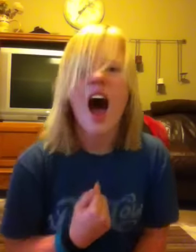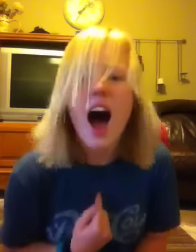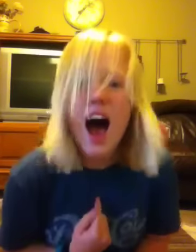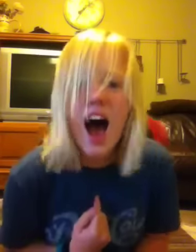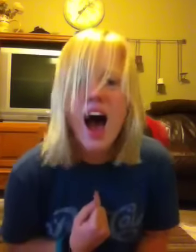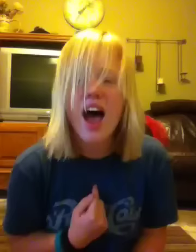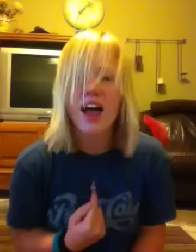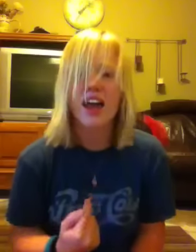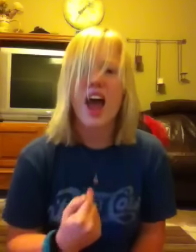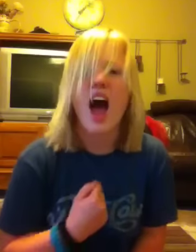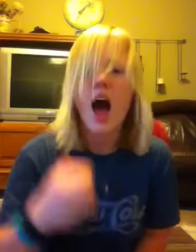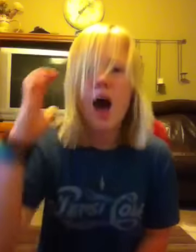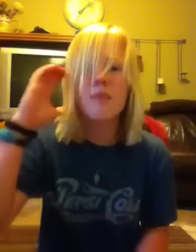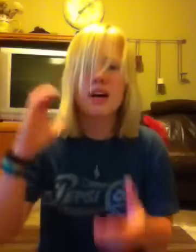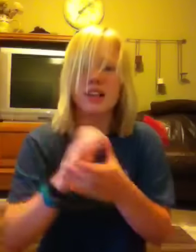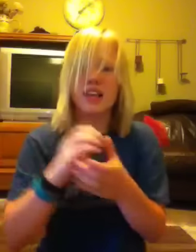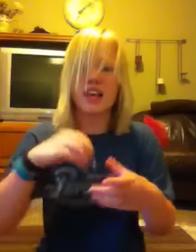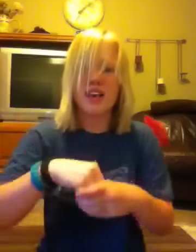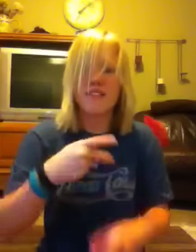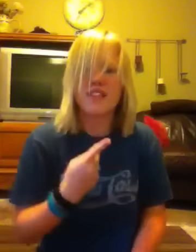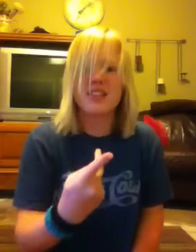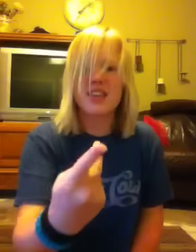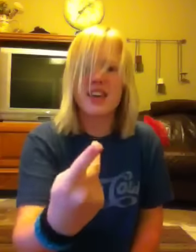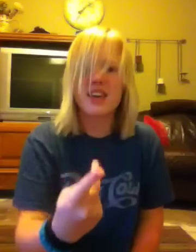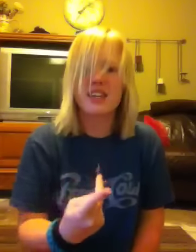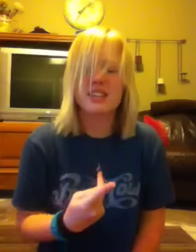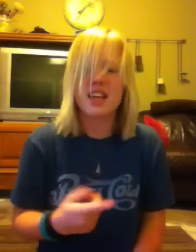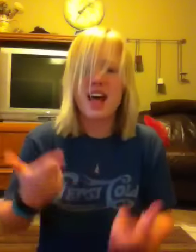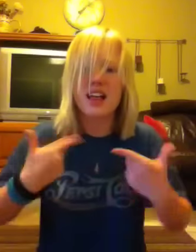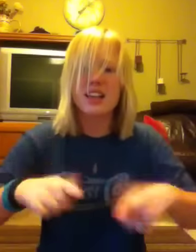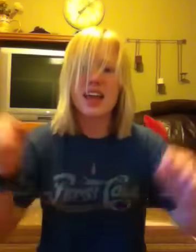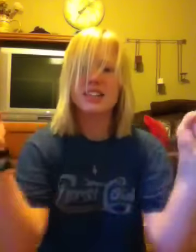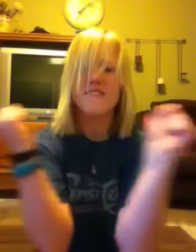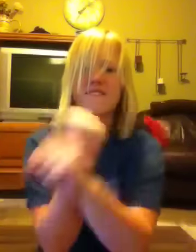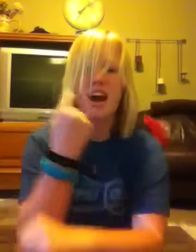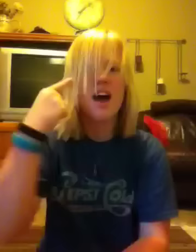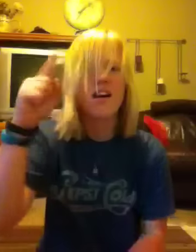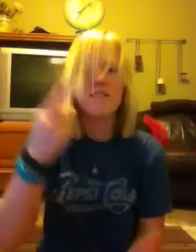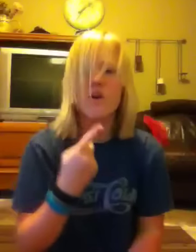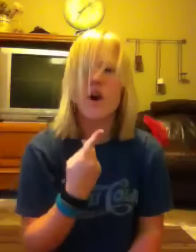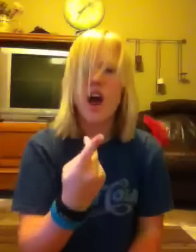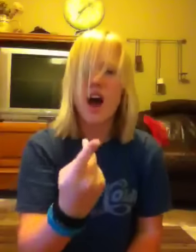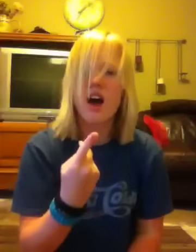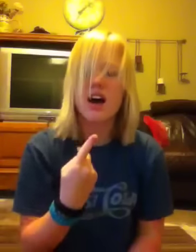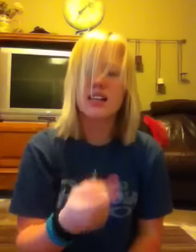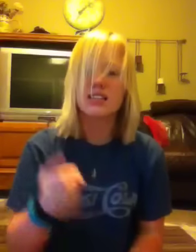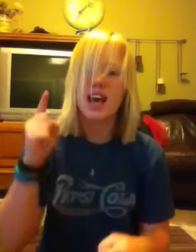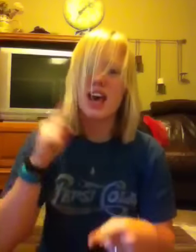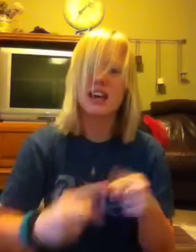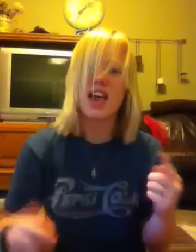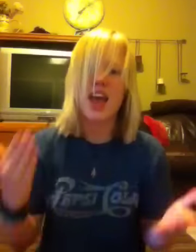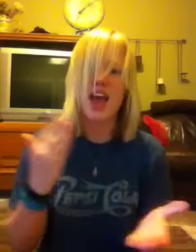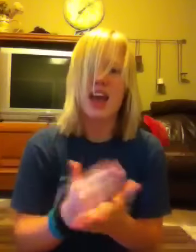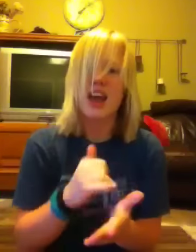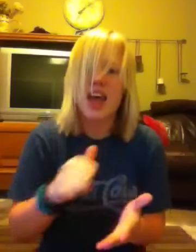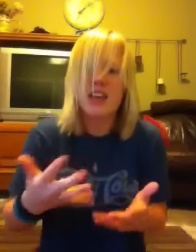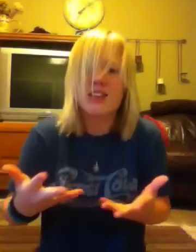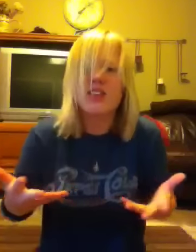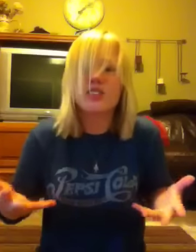I, I believe in this, that's right for us, you're in this